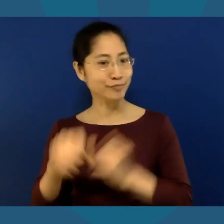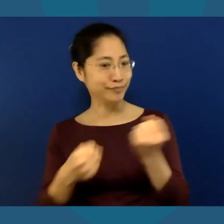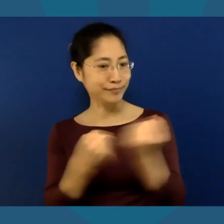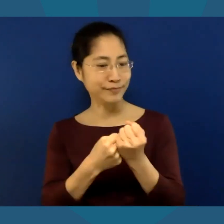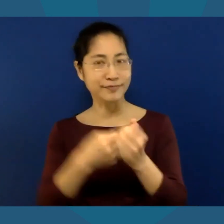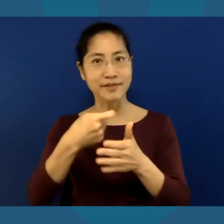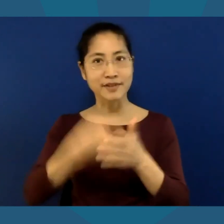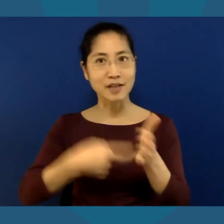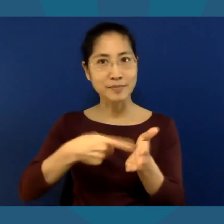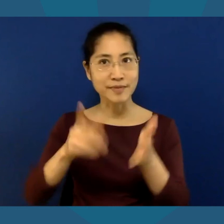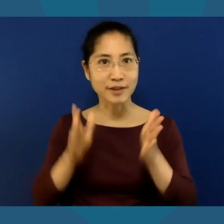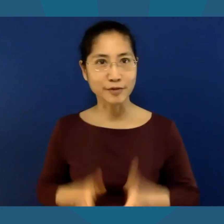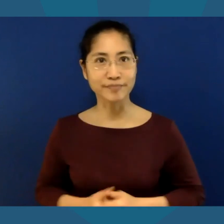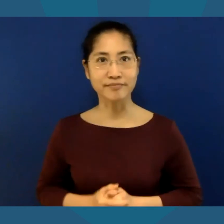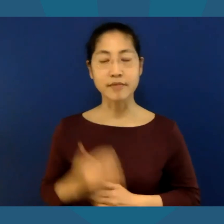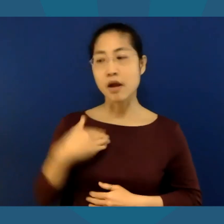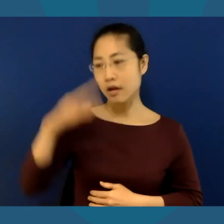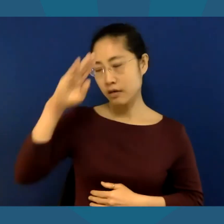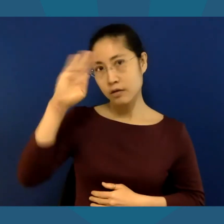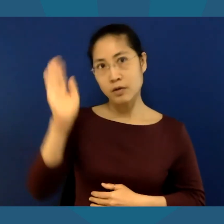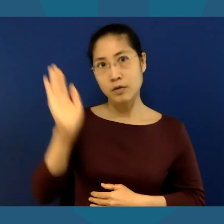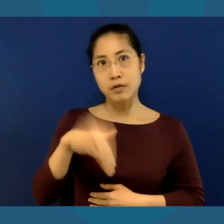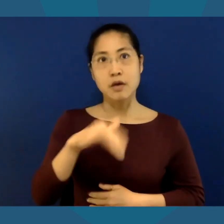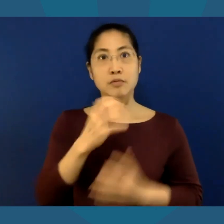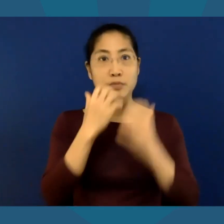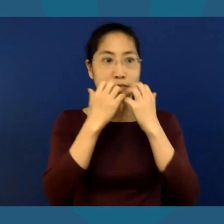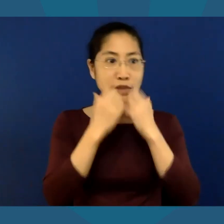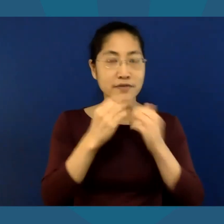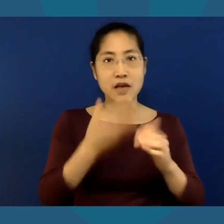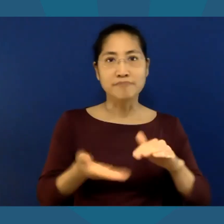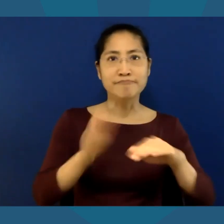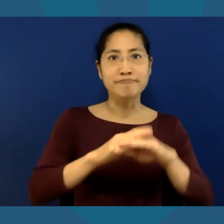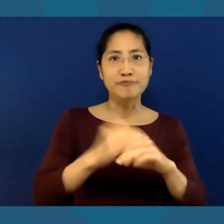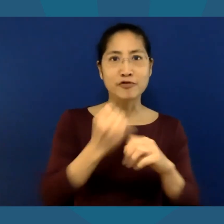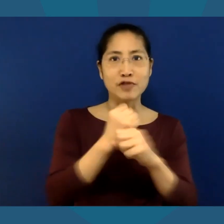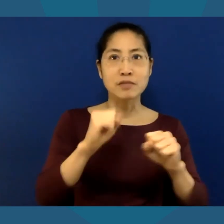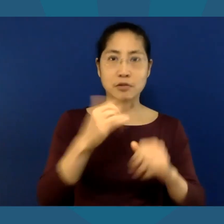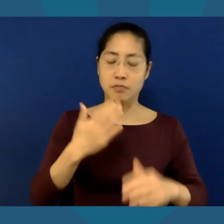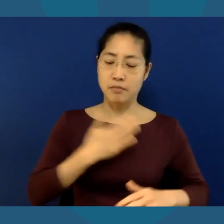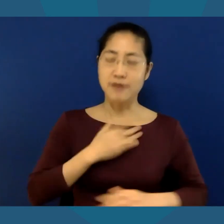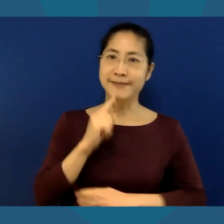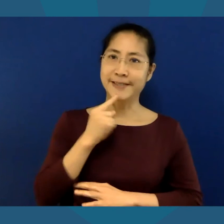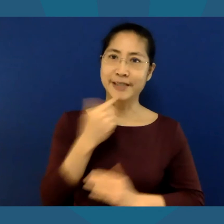pro-Constitution, and pro-taxpayer. I know preserving